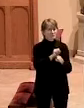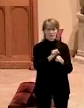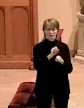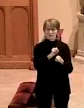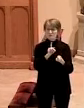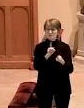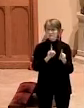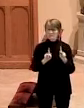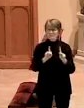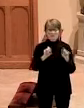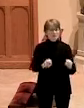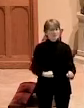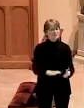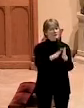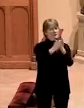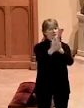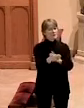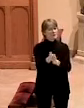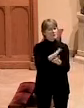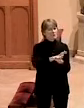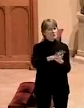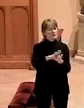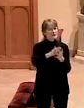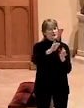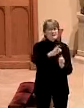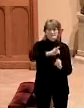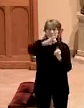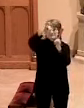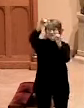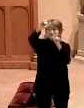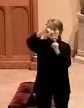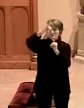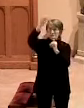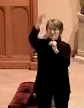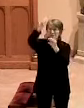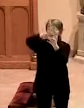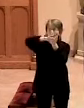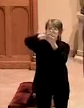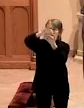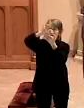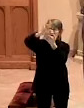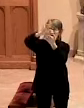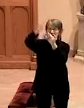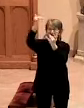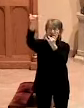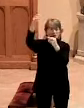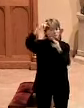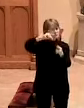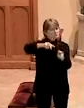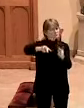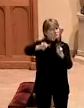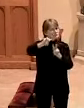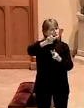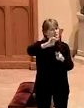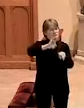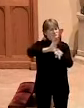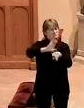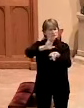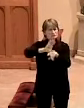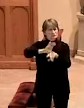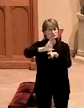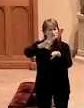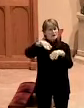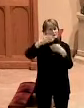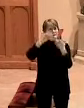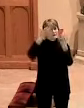may become holy just as you yourself are holy. Look, we pray, upon your church's